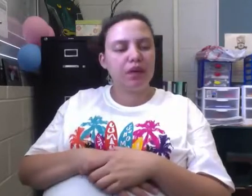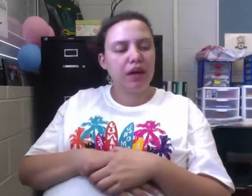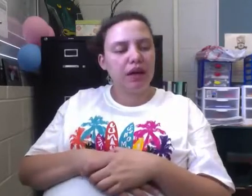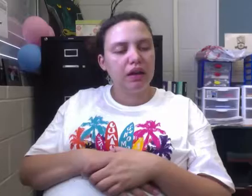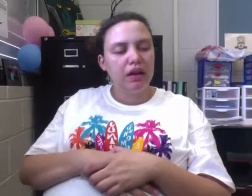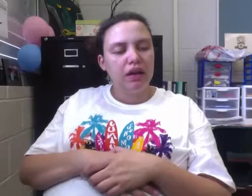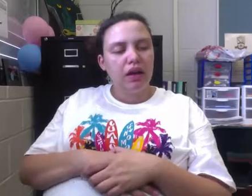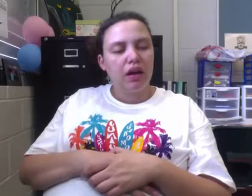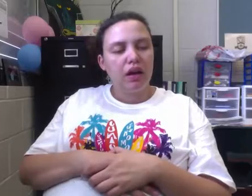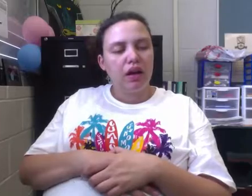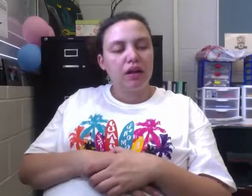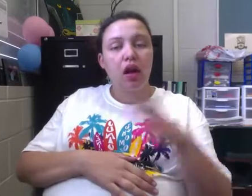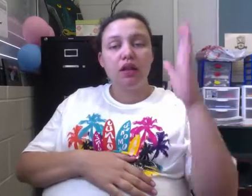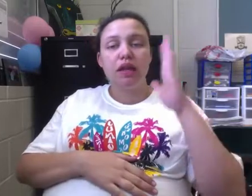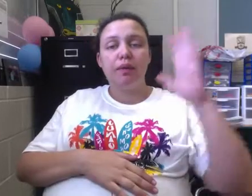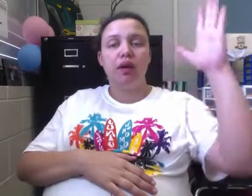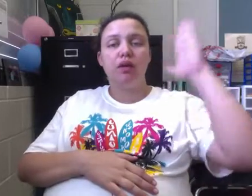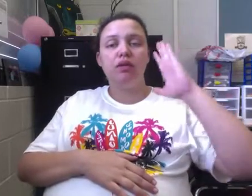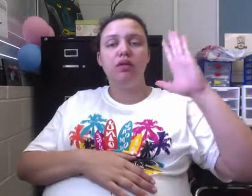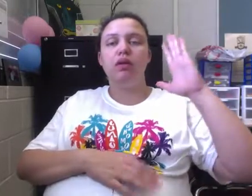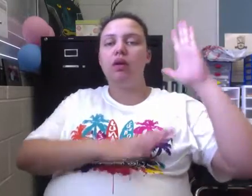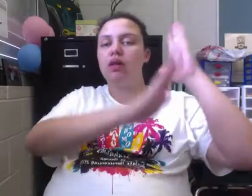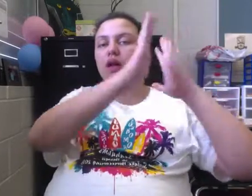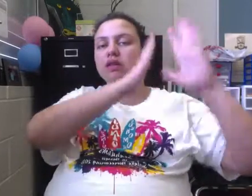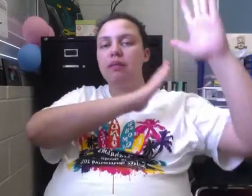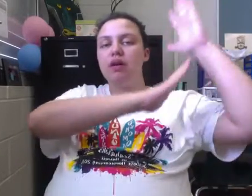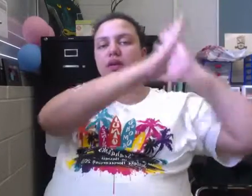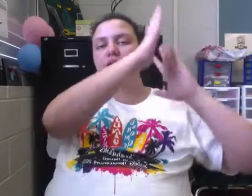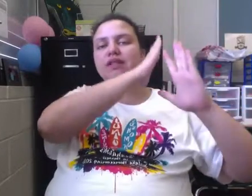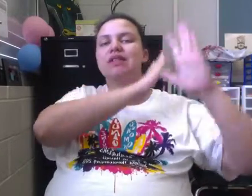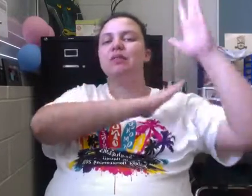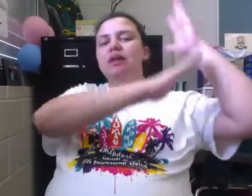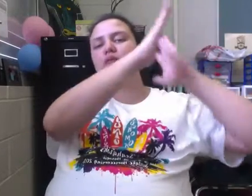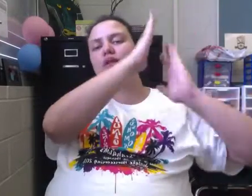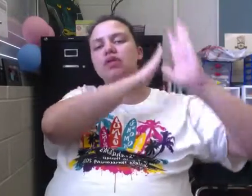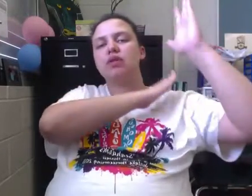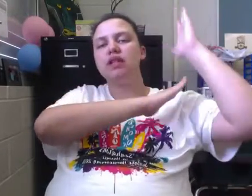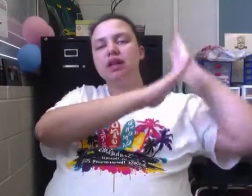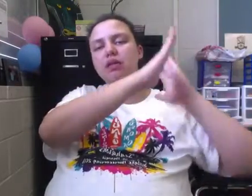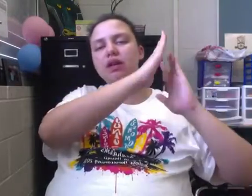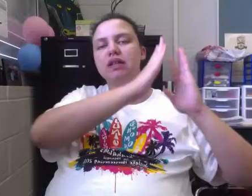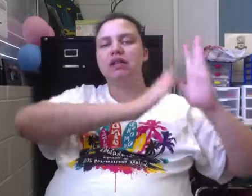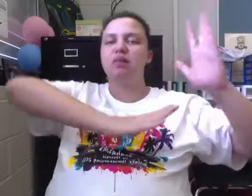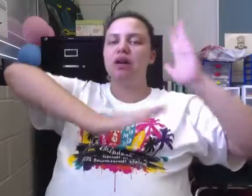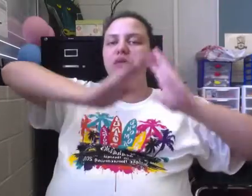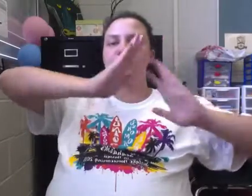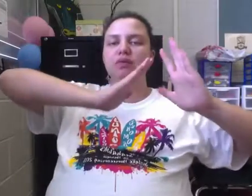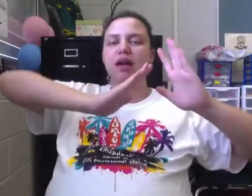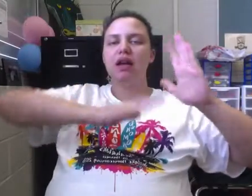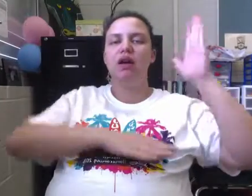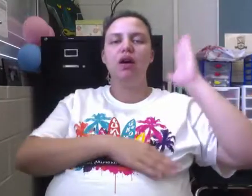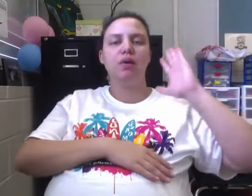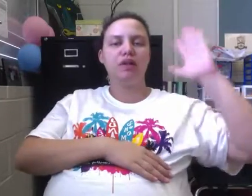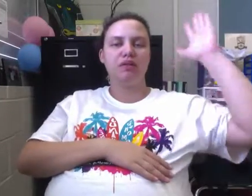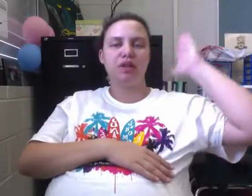Okay, long time ago or long time ago, this is typically more of a storytelling one because it's bigger and more dramatic, whereas this one can